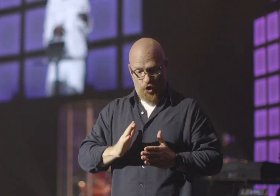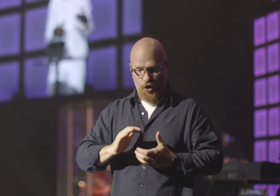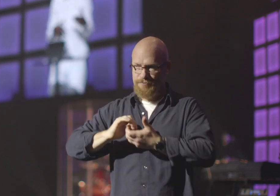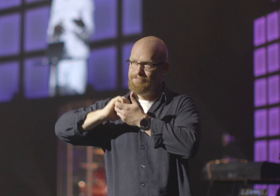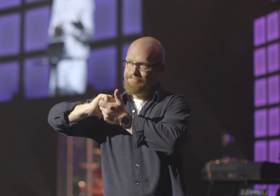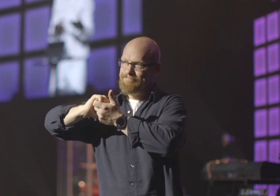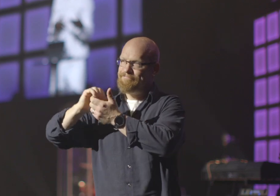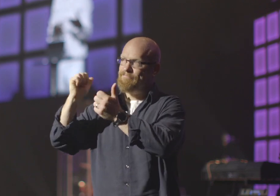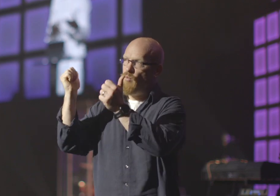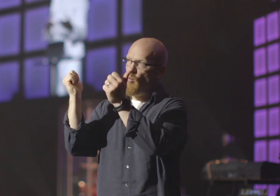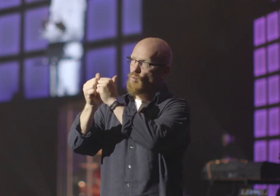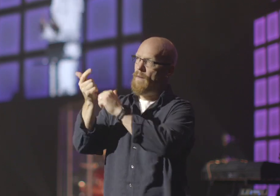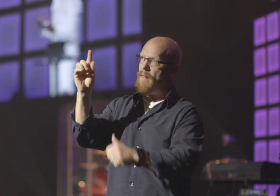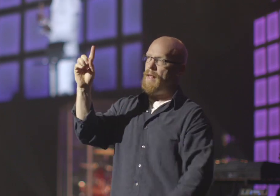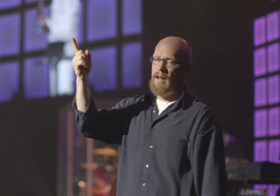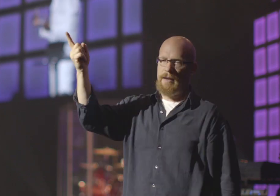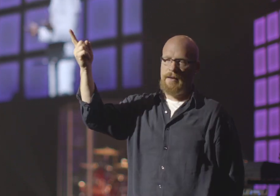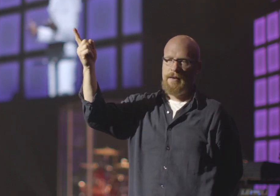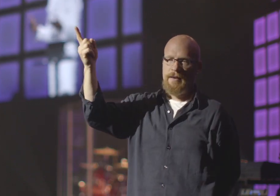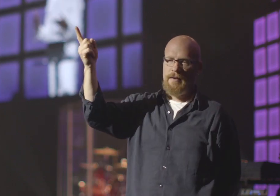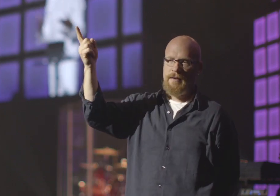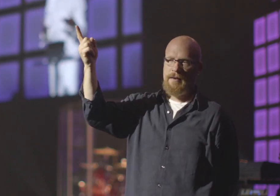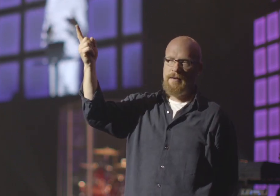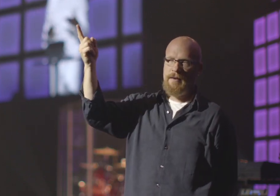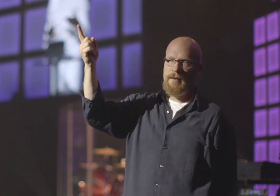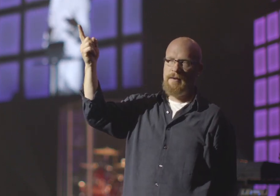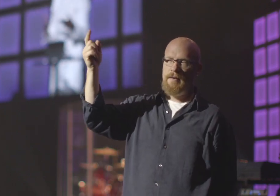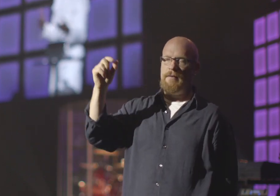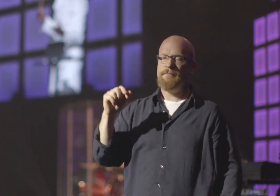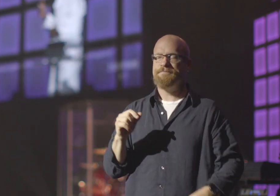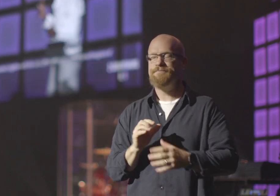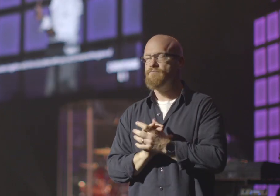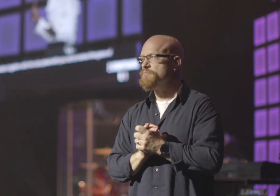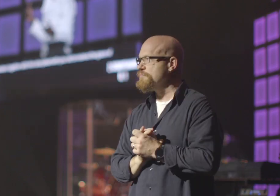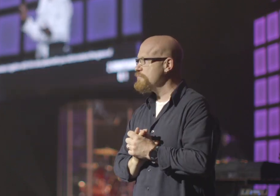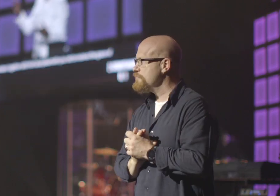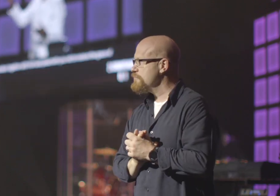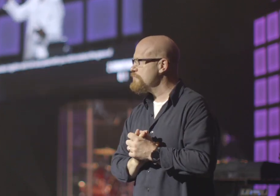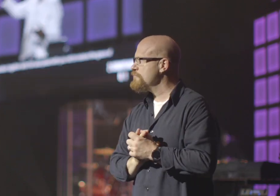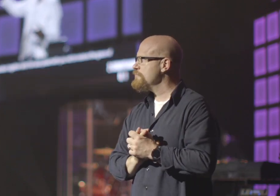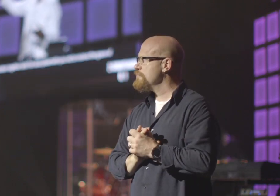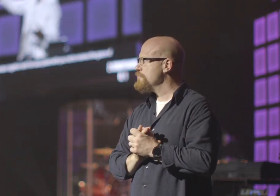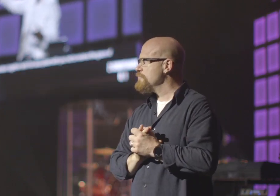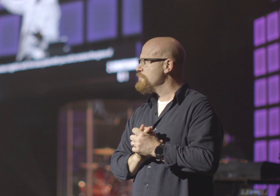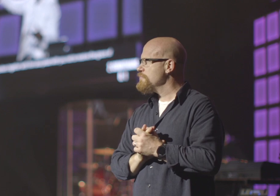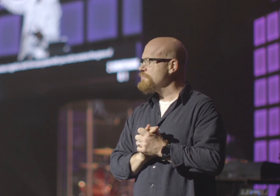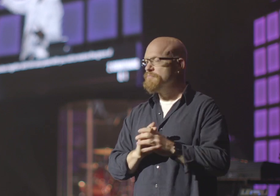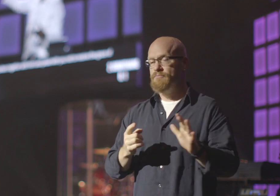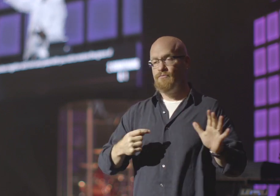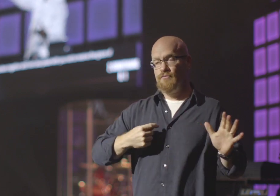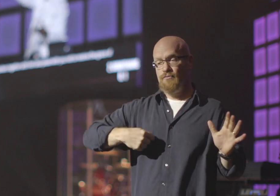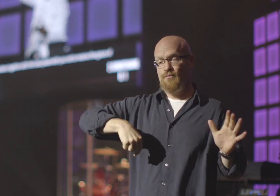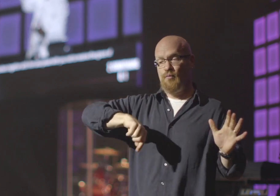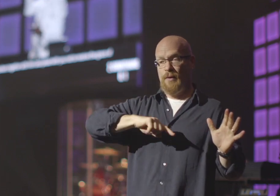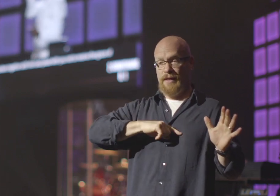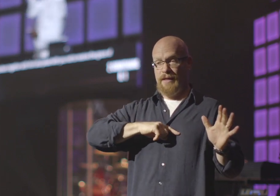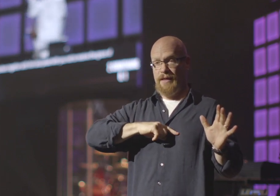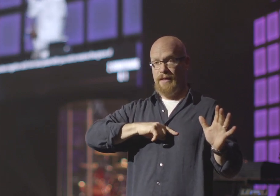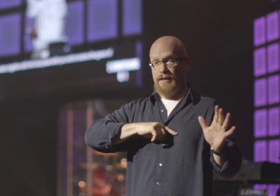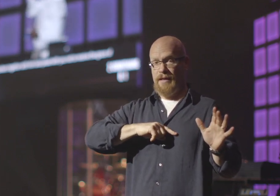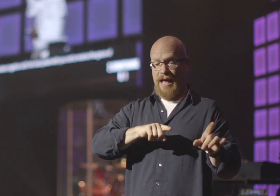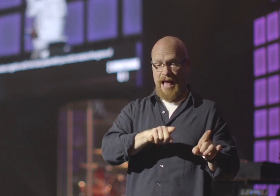2 Corinthians chapter 6, verse 1, notice what it says. It says, we then as what?